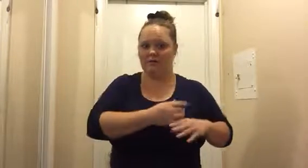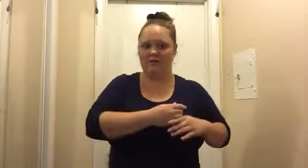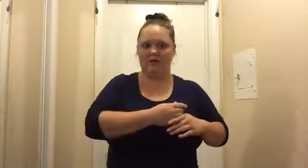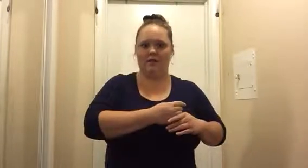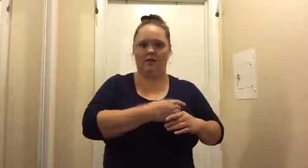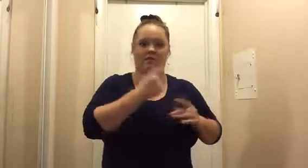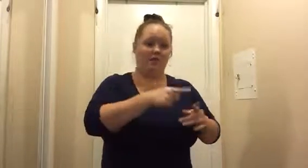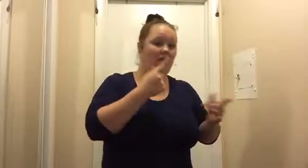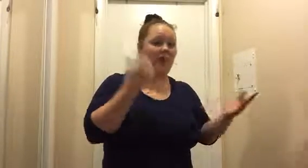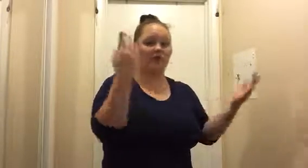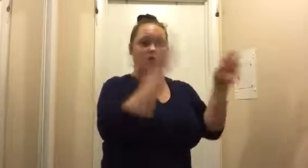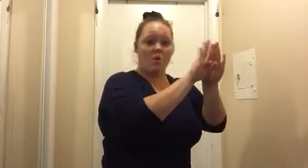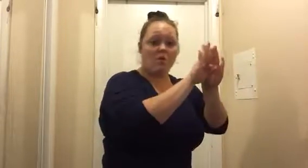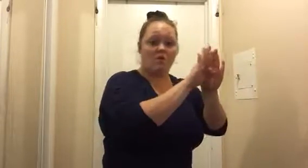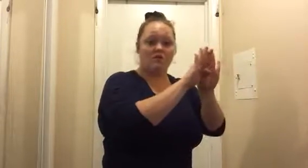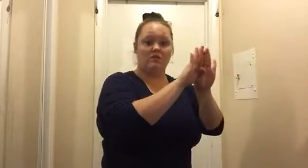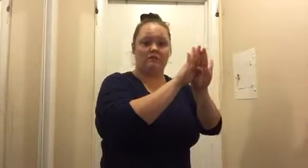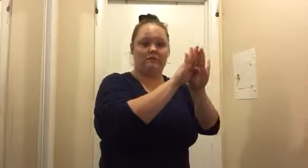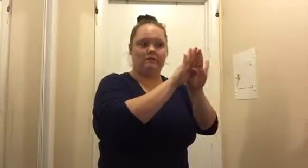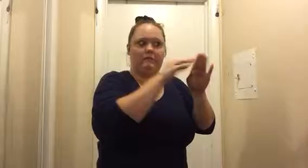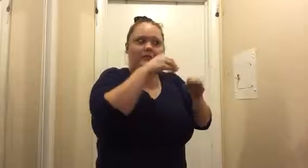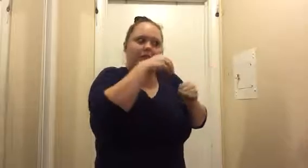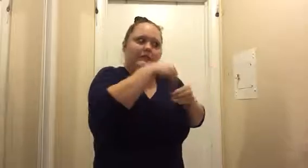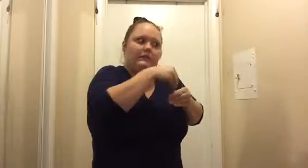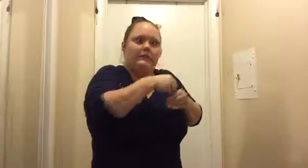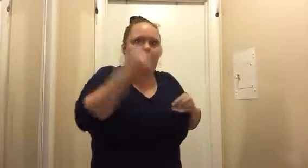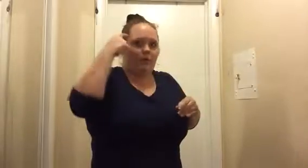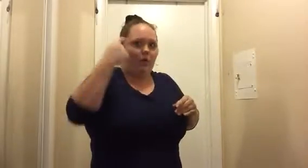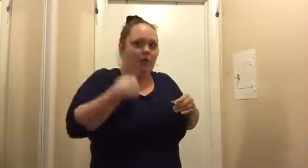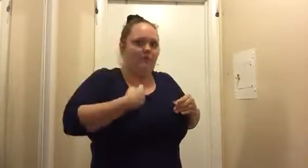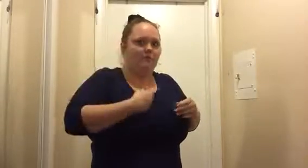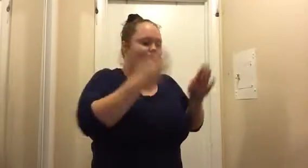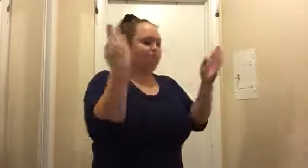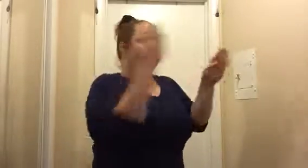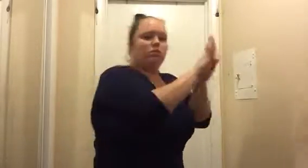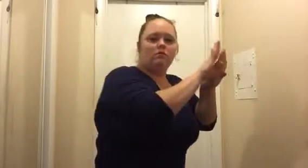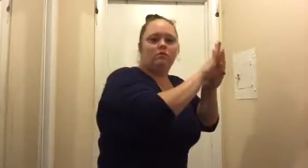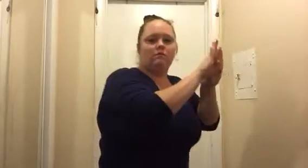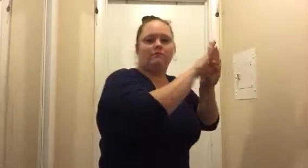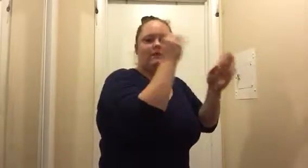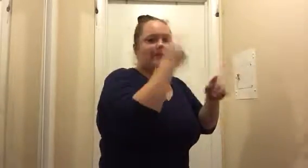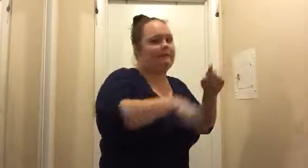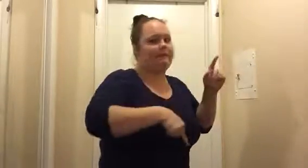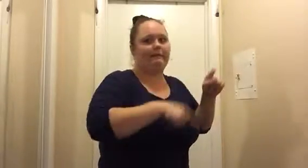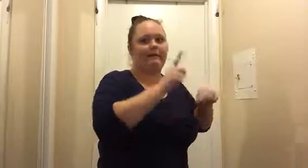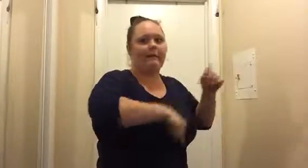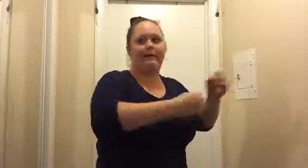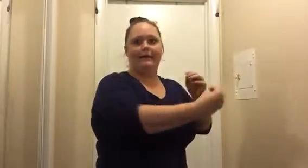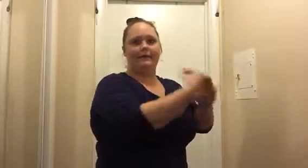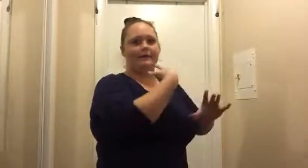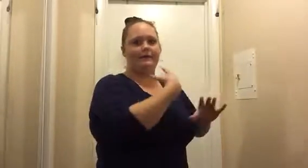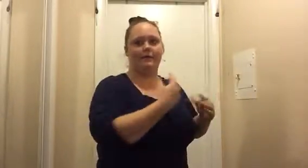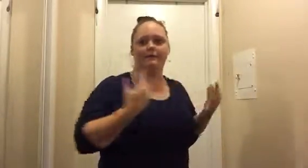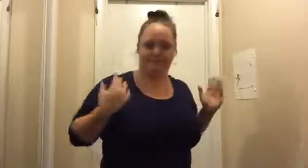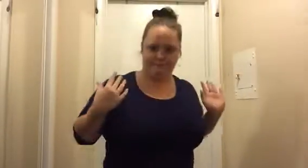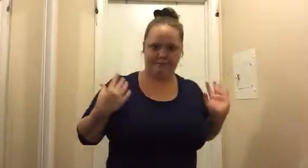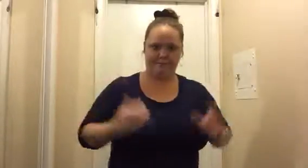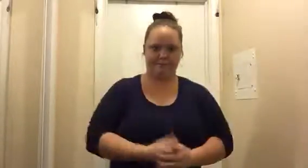it locks it, so they can't even get out and play. Over the course of a couple days or weeks for some people, the body